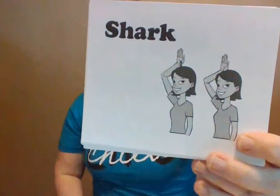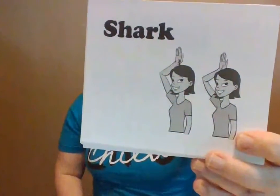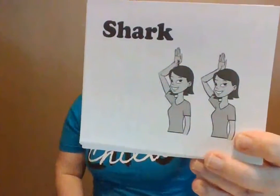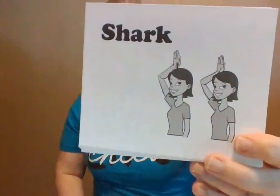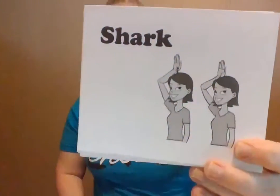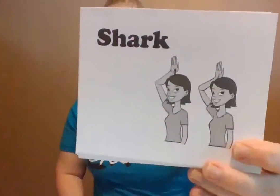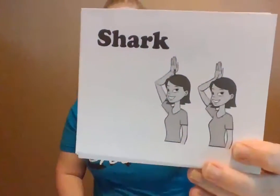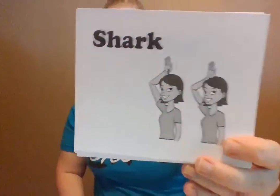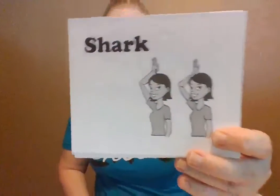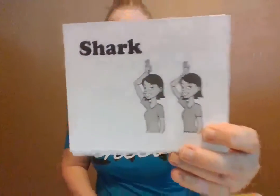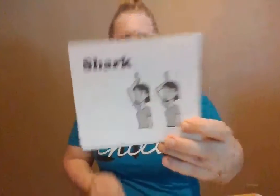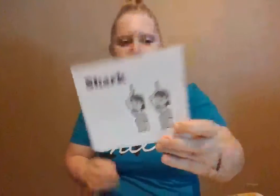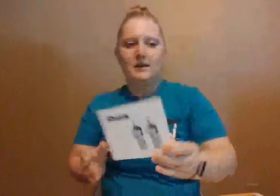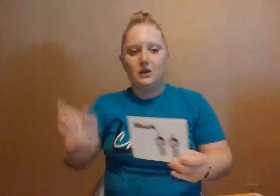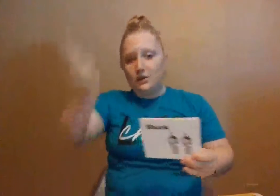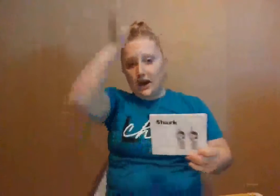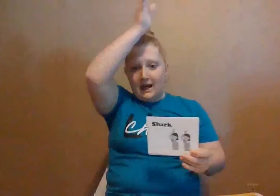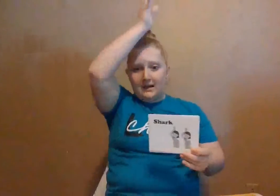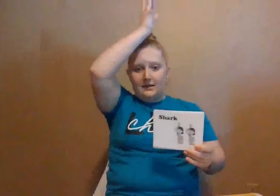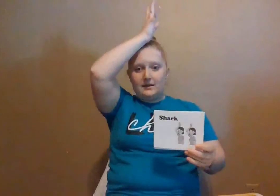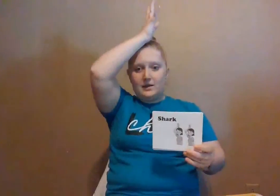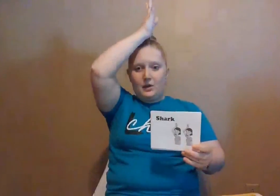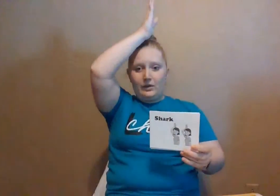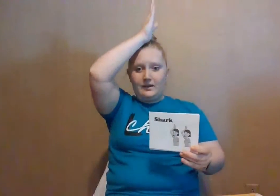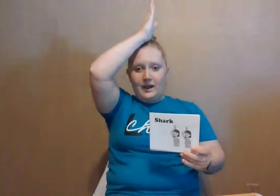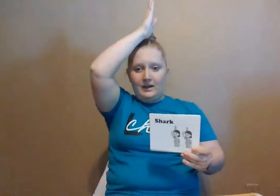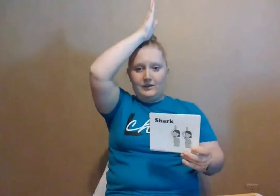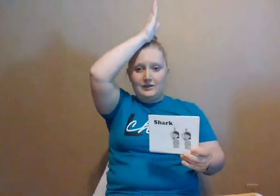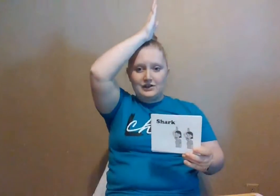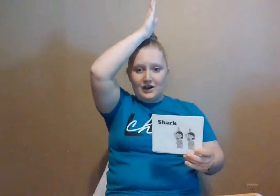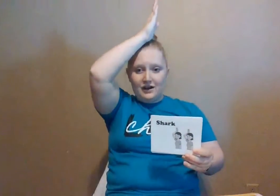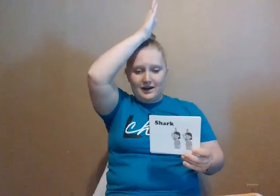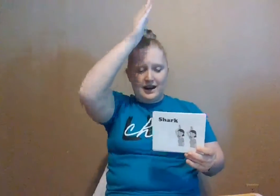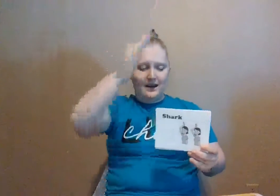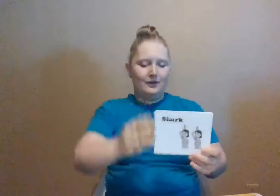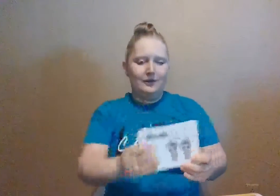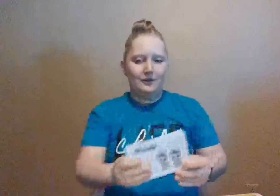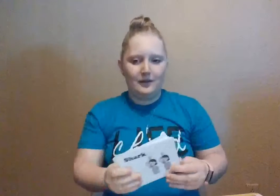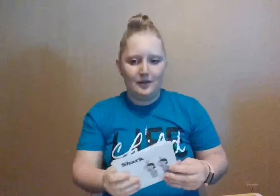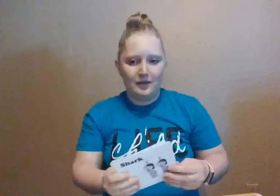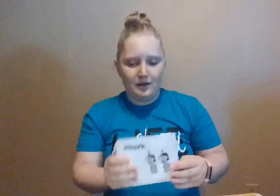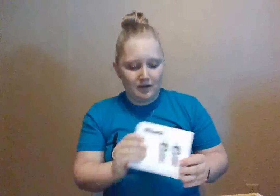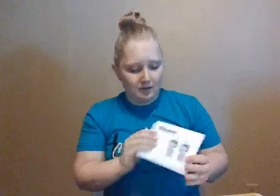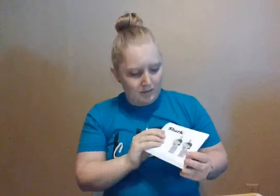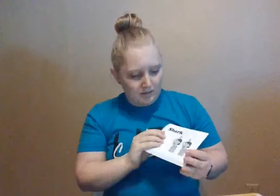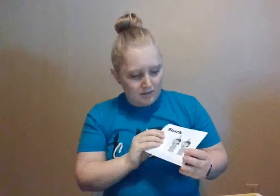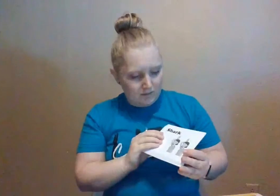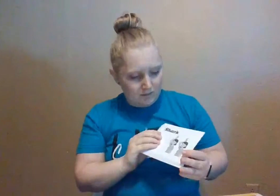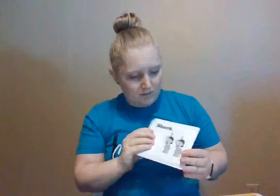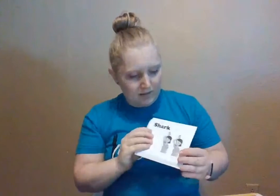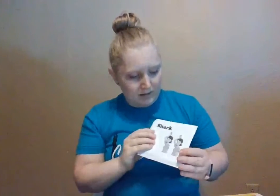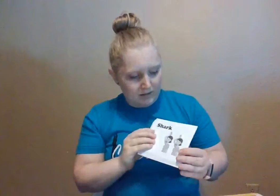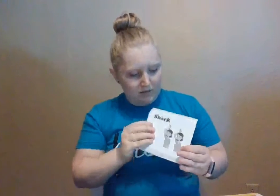Great job, guys. You guys know the sign for shark now. So when you do